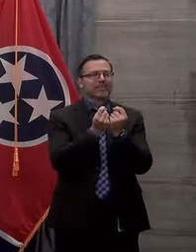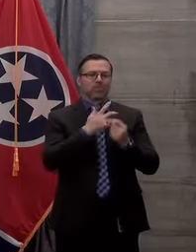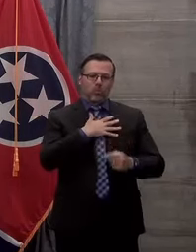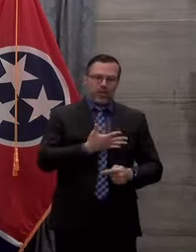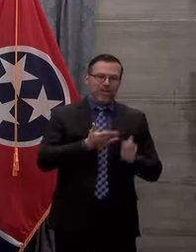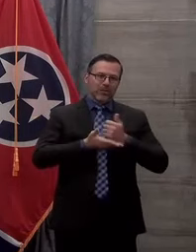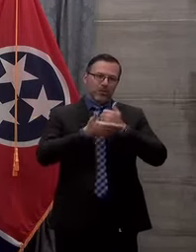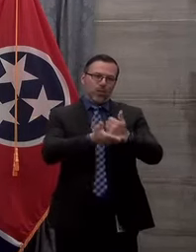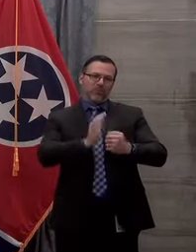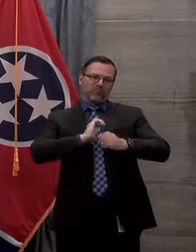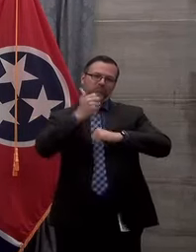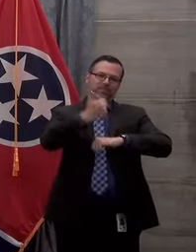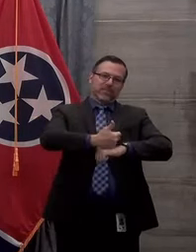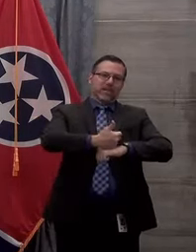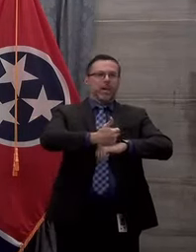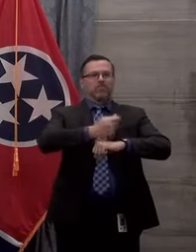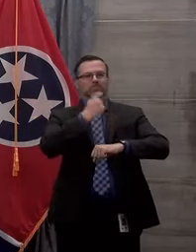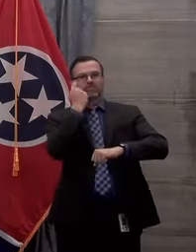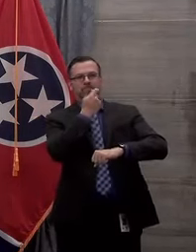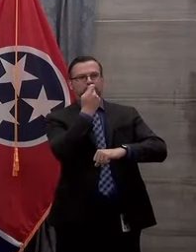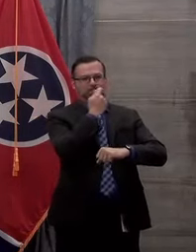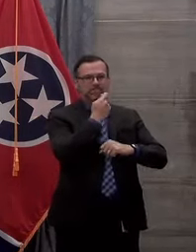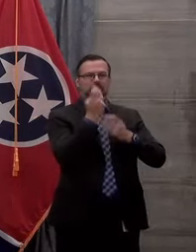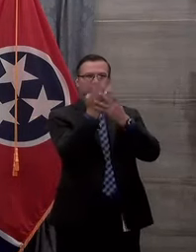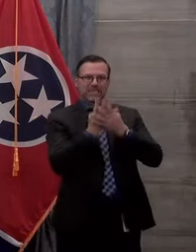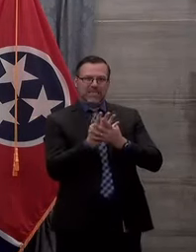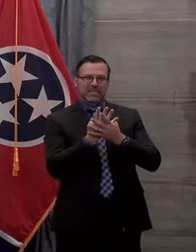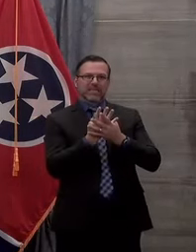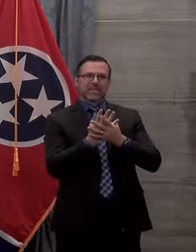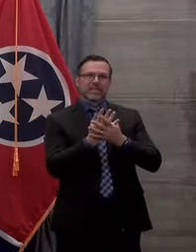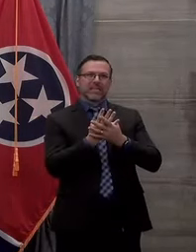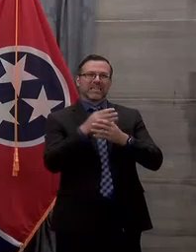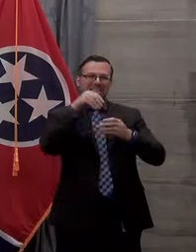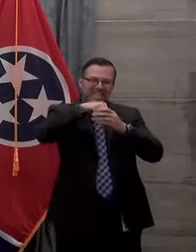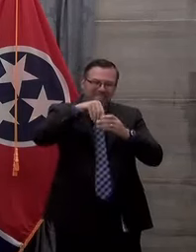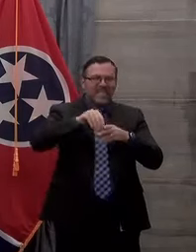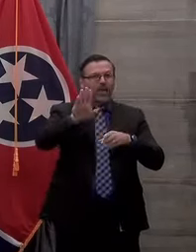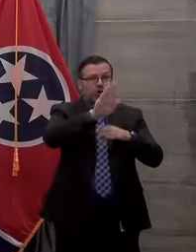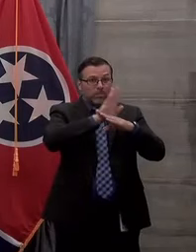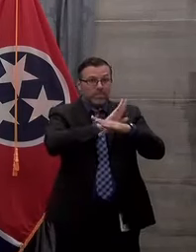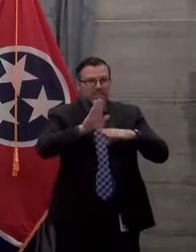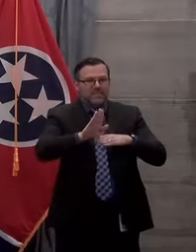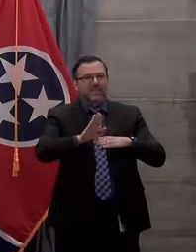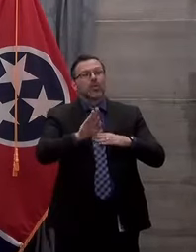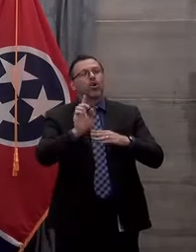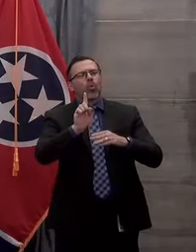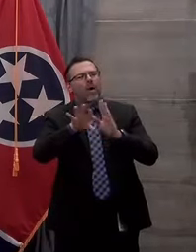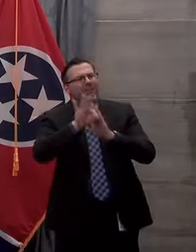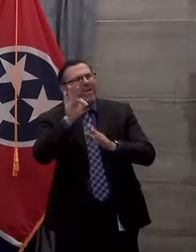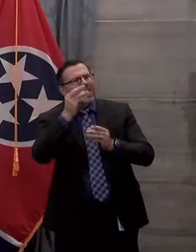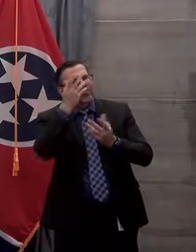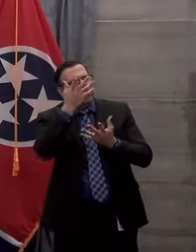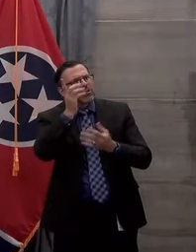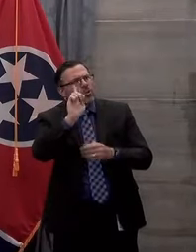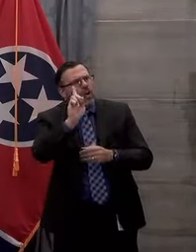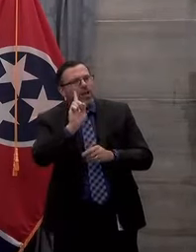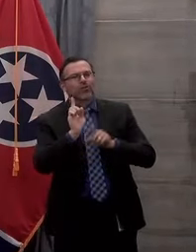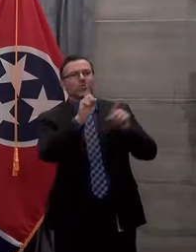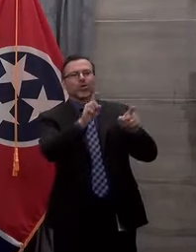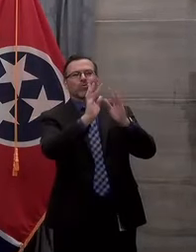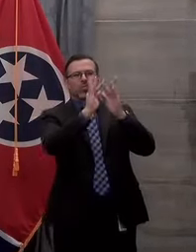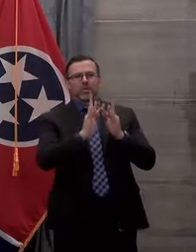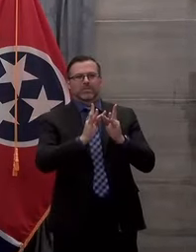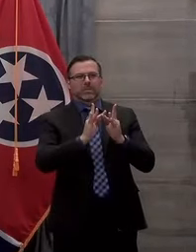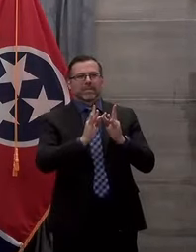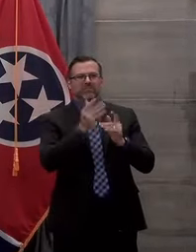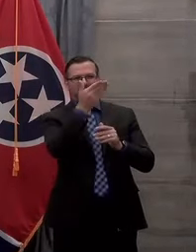that wants to set up a pop-up test for their facility. Information is available on our website, and we encourage employers to